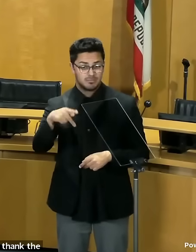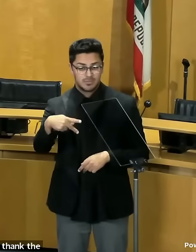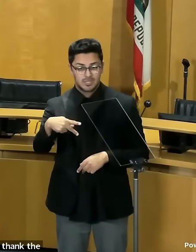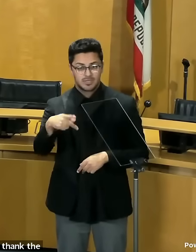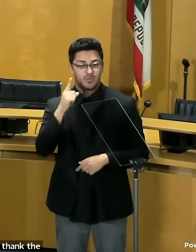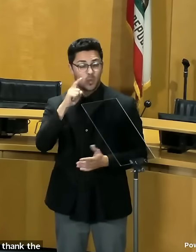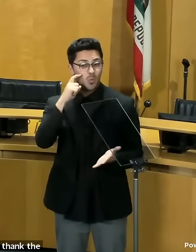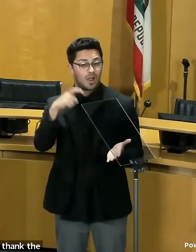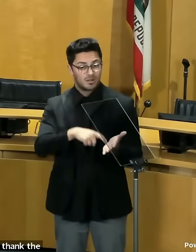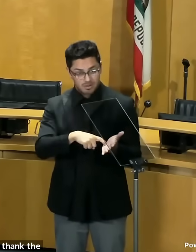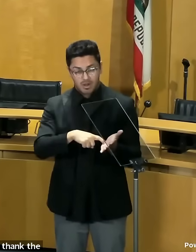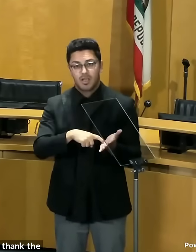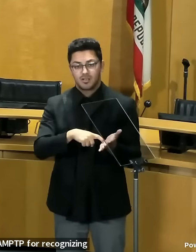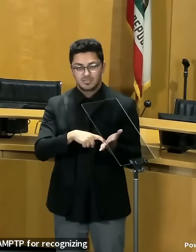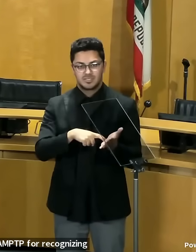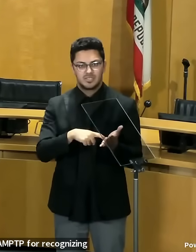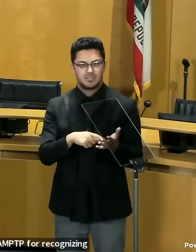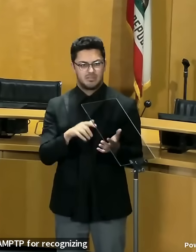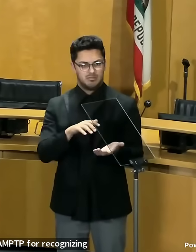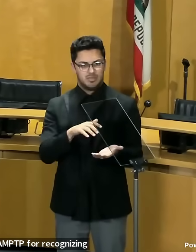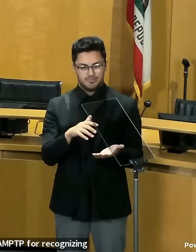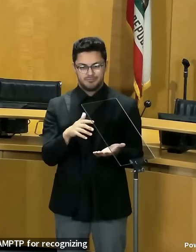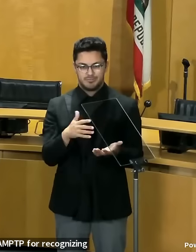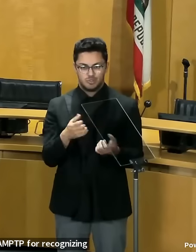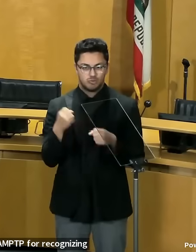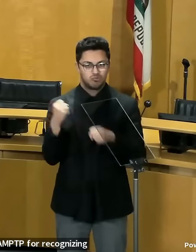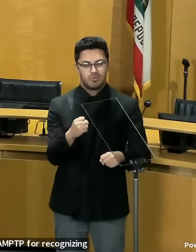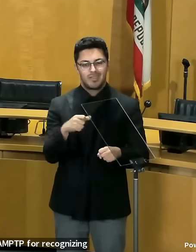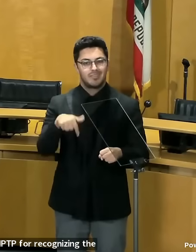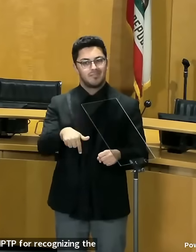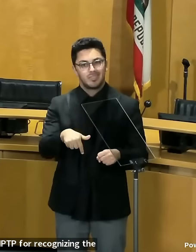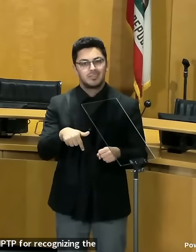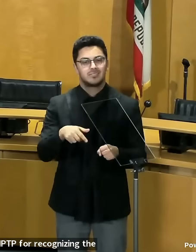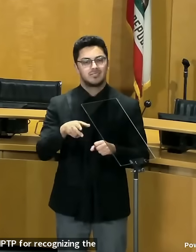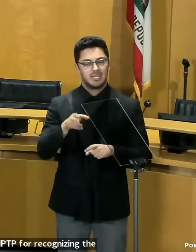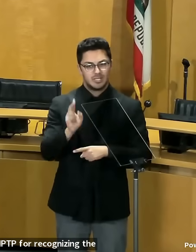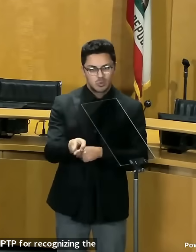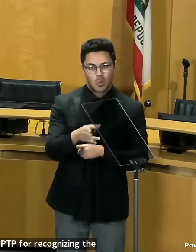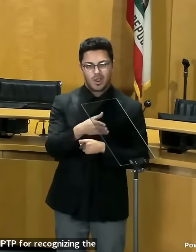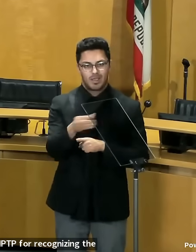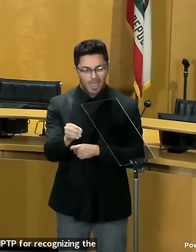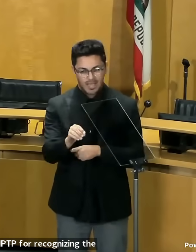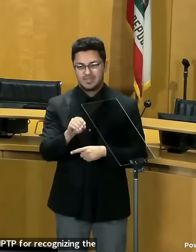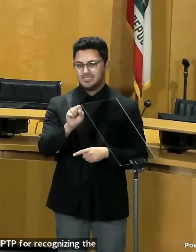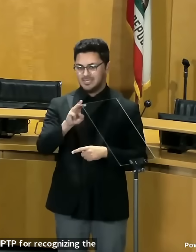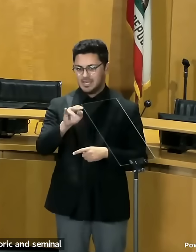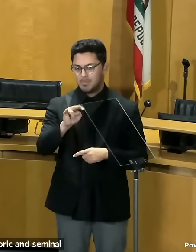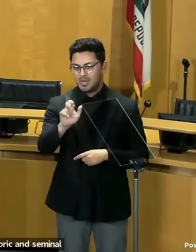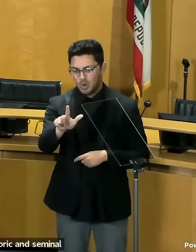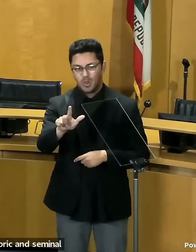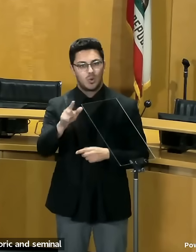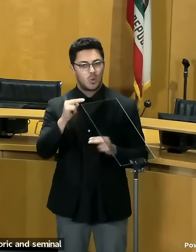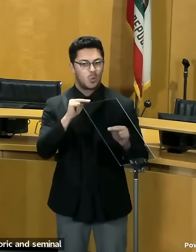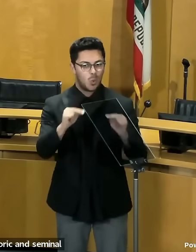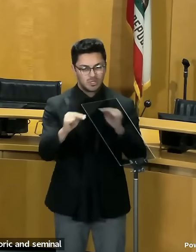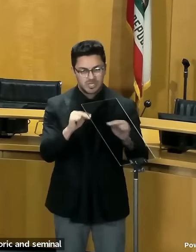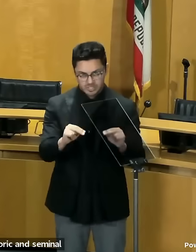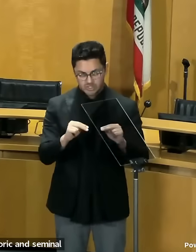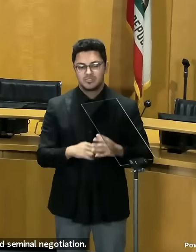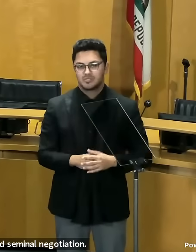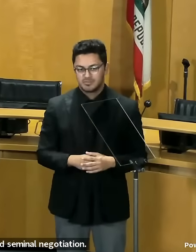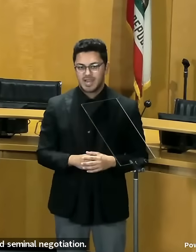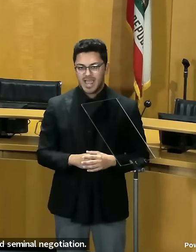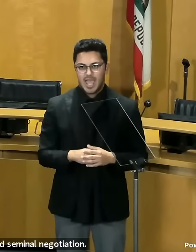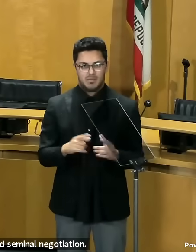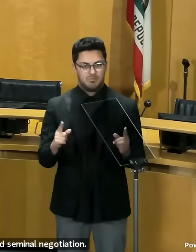for recognizing the gravity of this historic and seminal negotiation and meeting